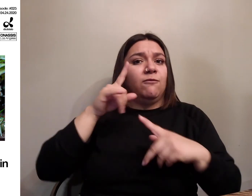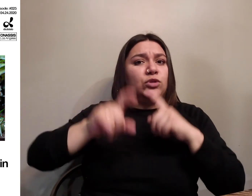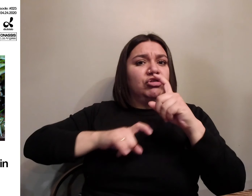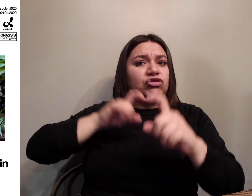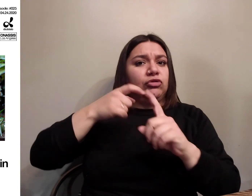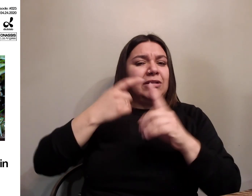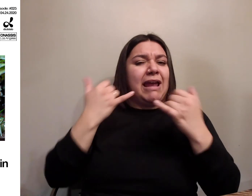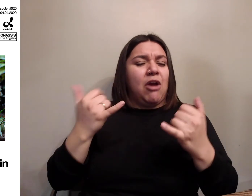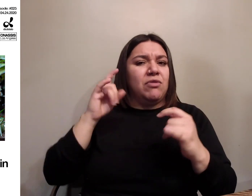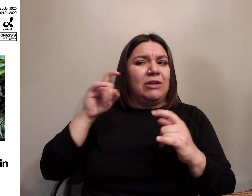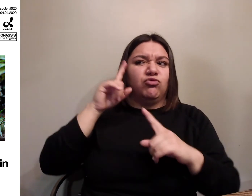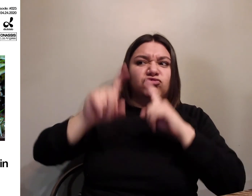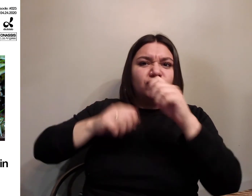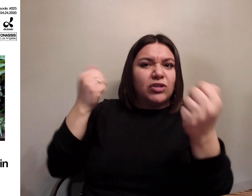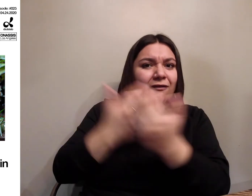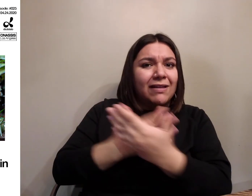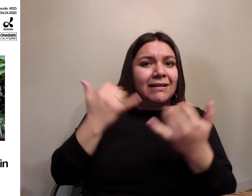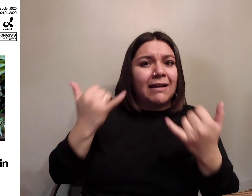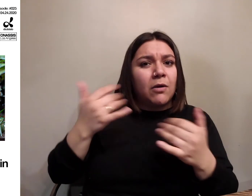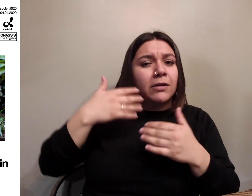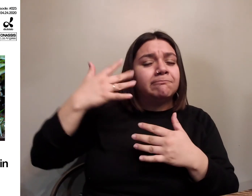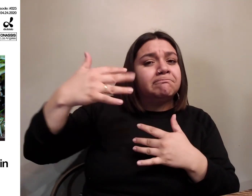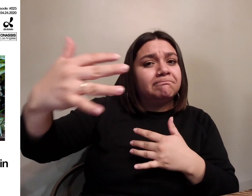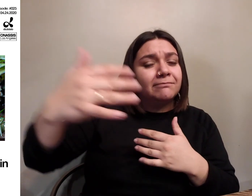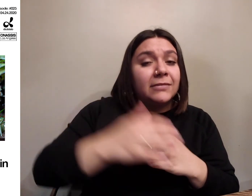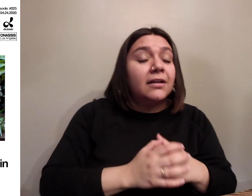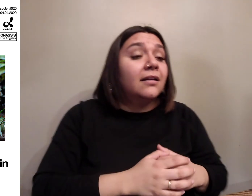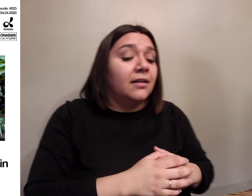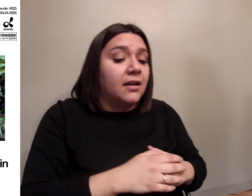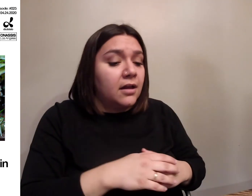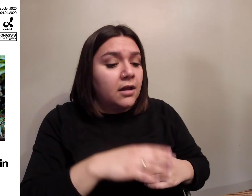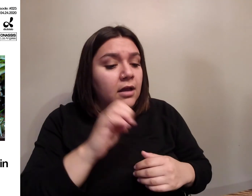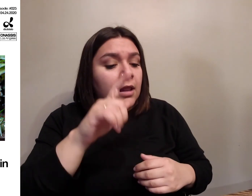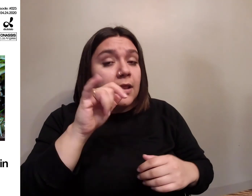All the best. Bye-bye. Likewise. Bye-bye. Bye.